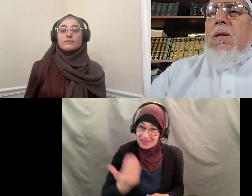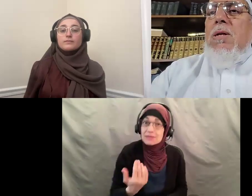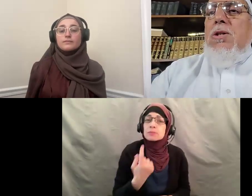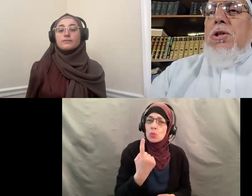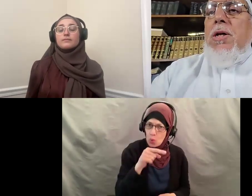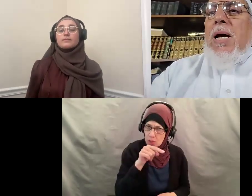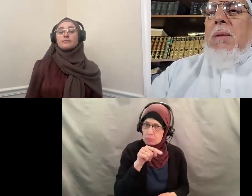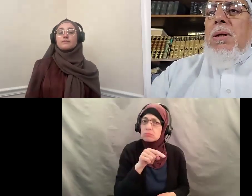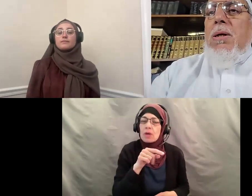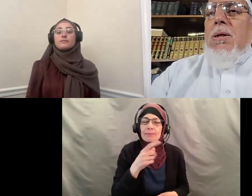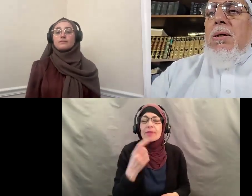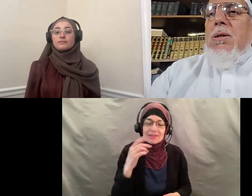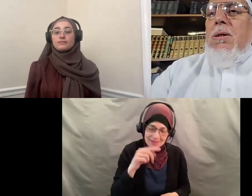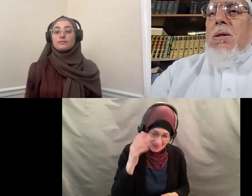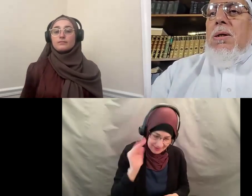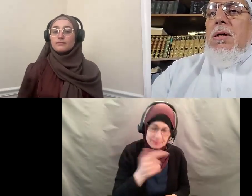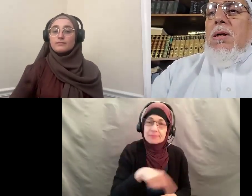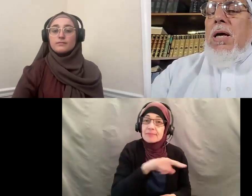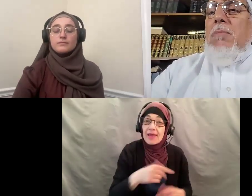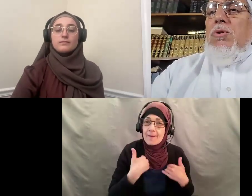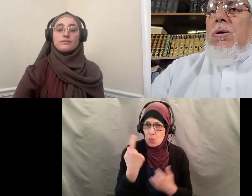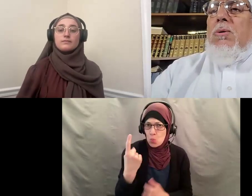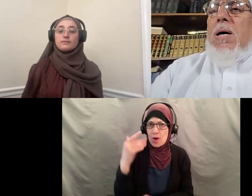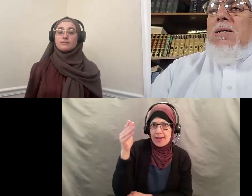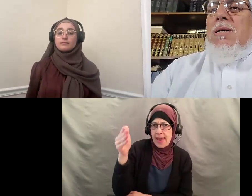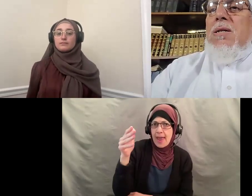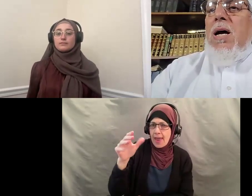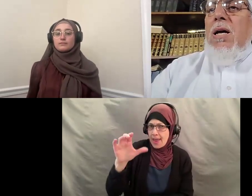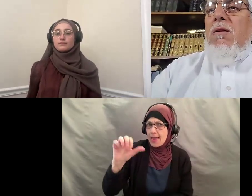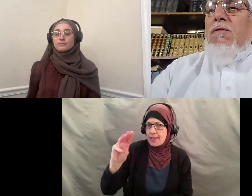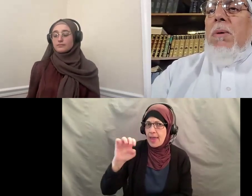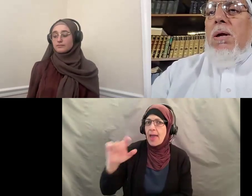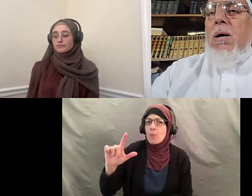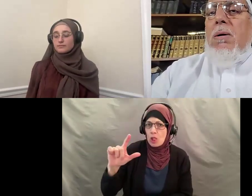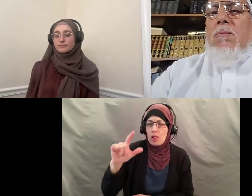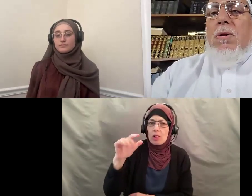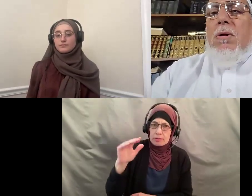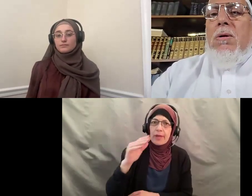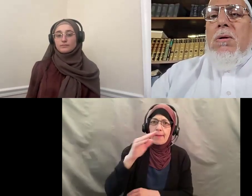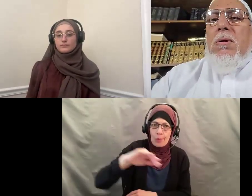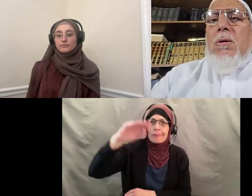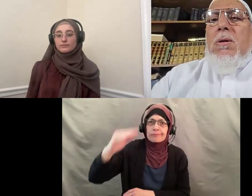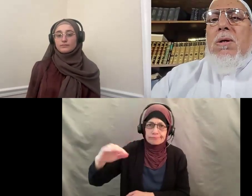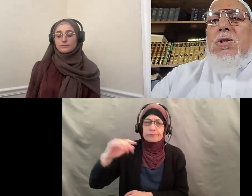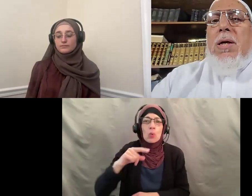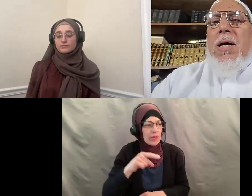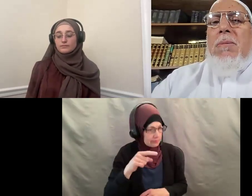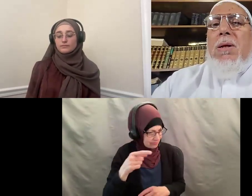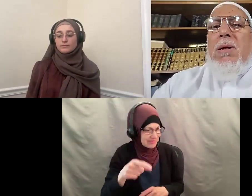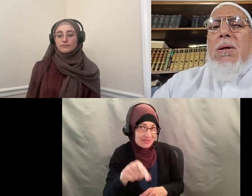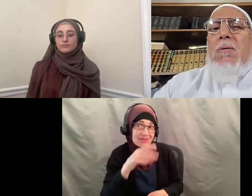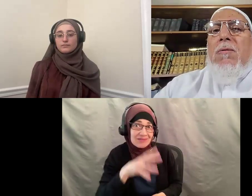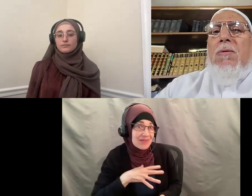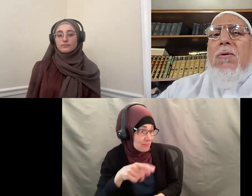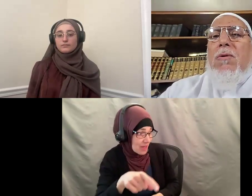them this she-camel came to you as a sign from Allah. This